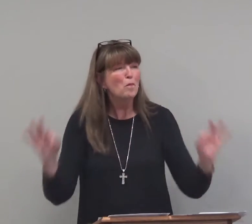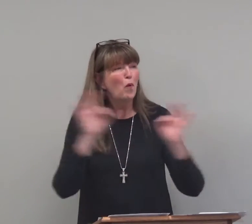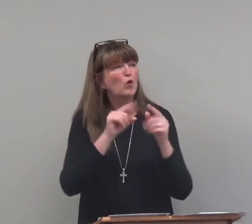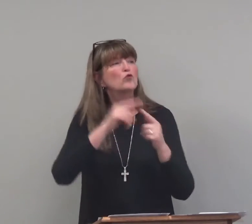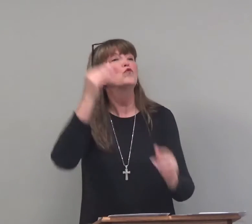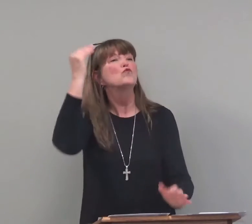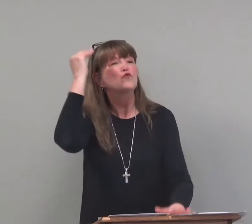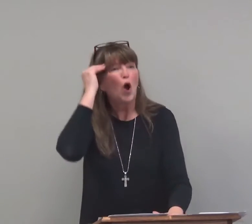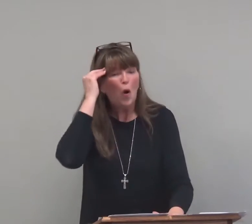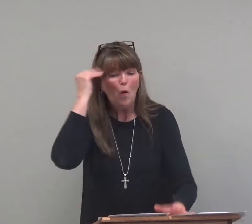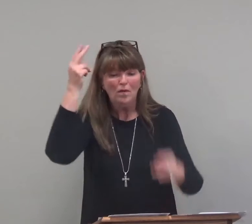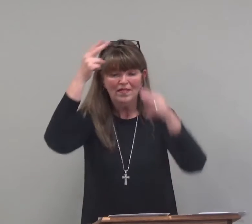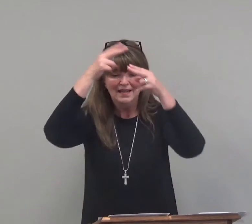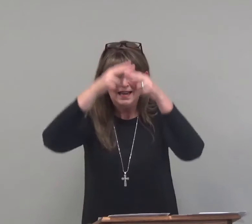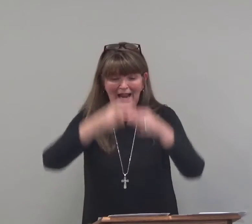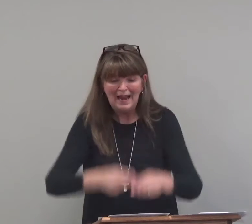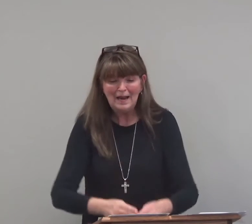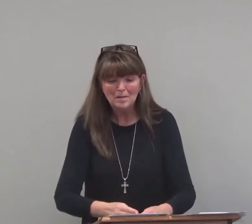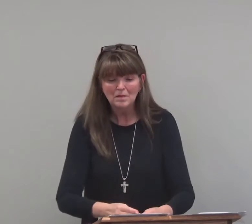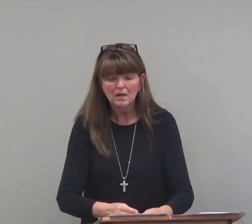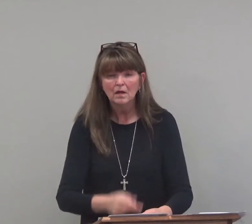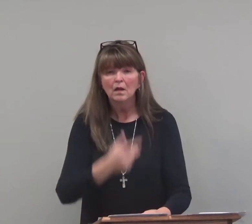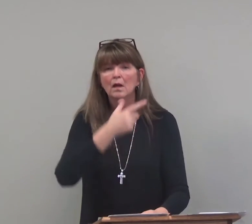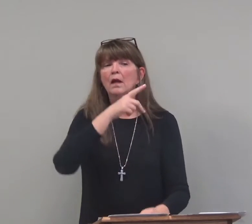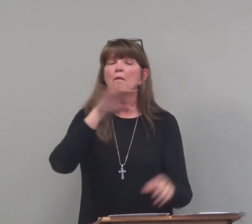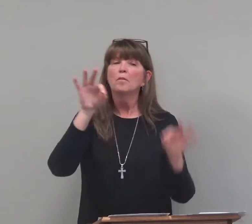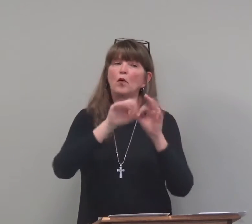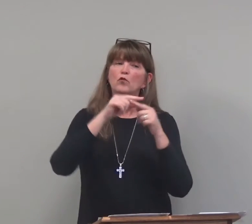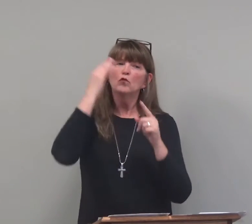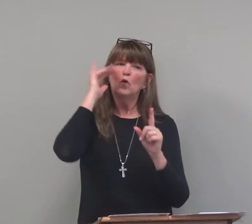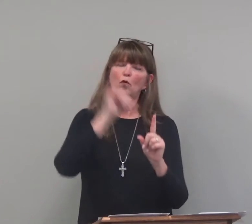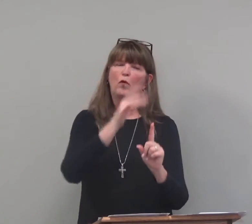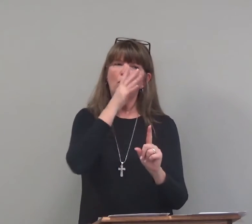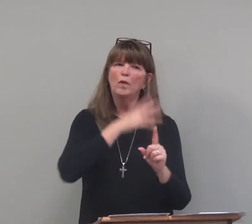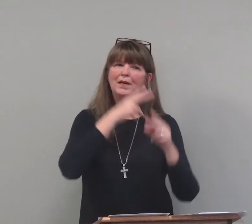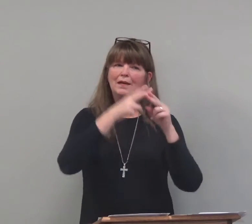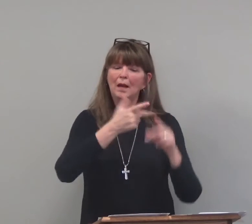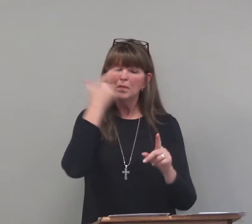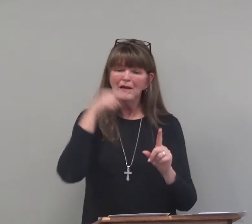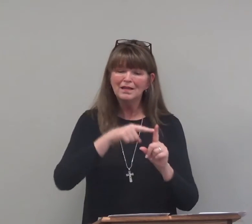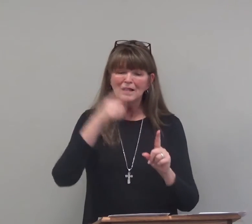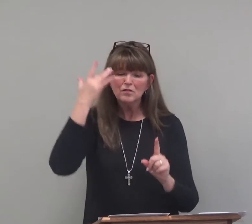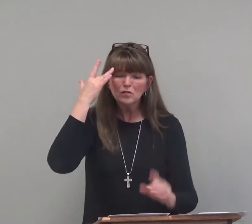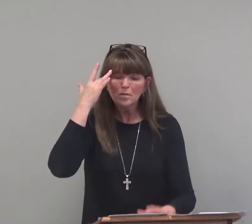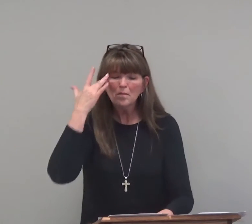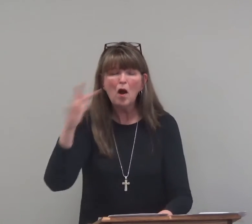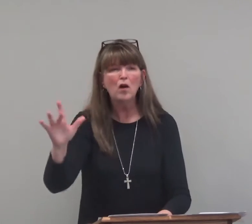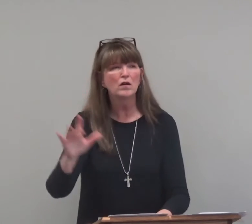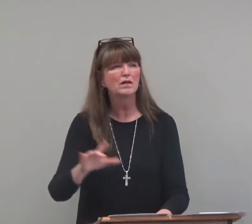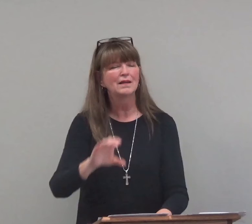women had bad behaviors in the biblical stories. But it's important for us to know these women's